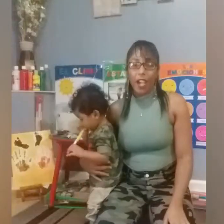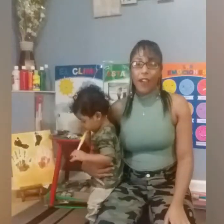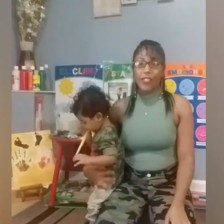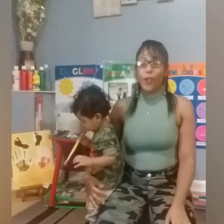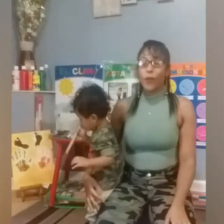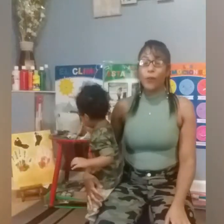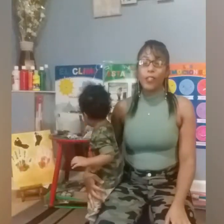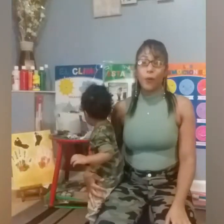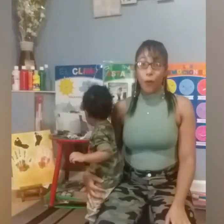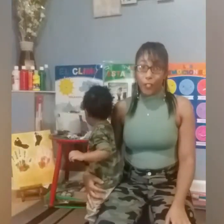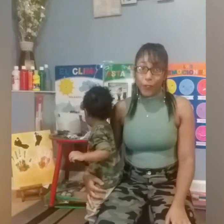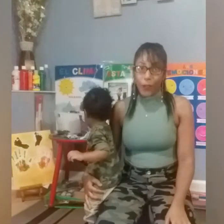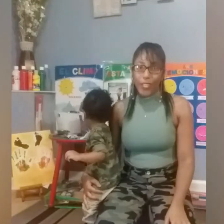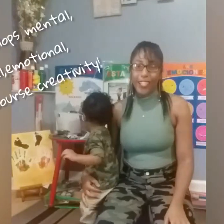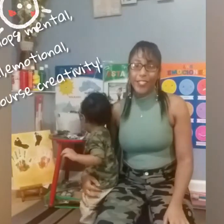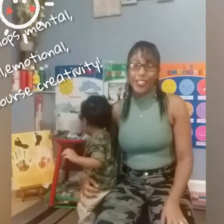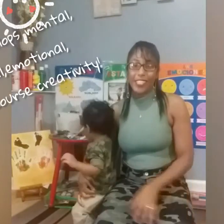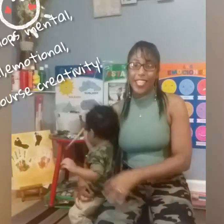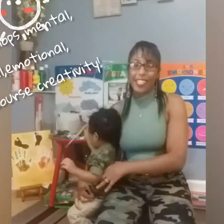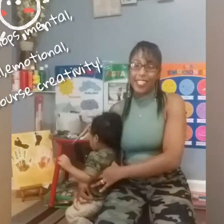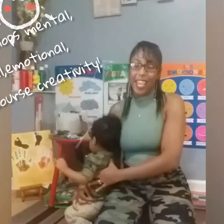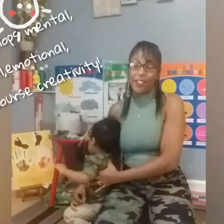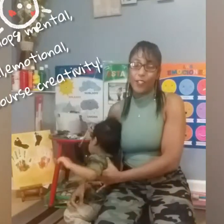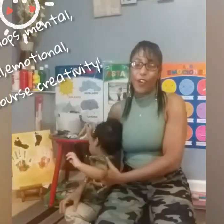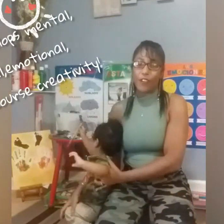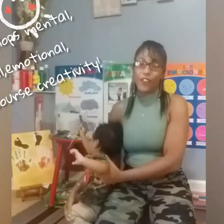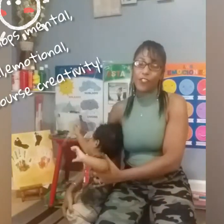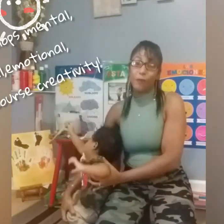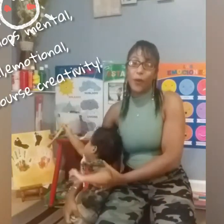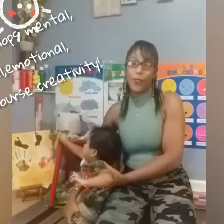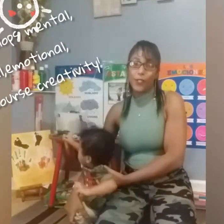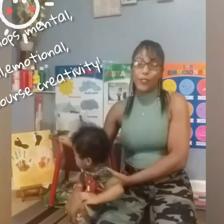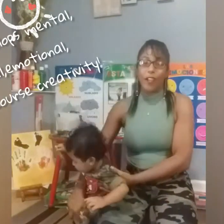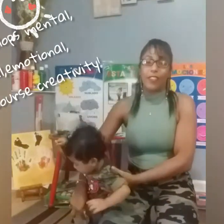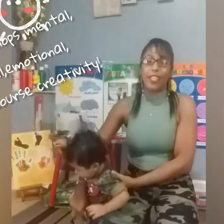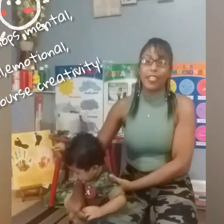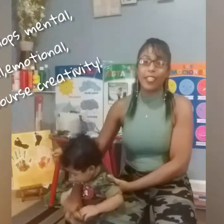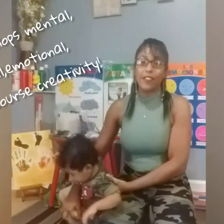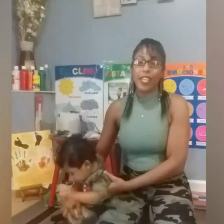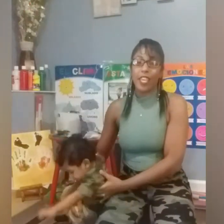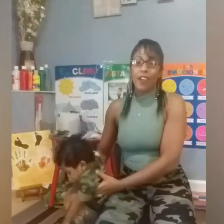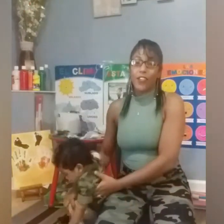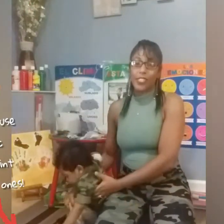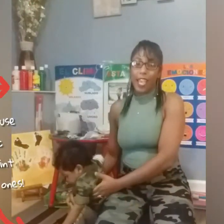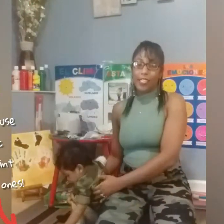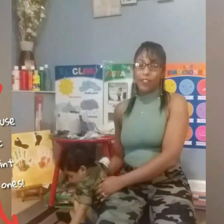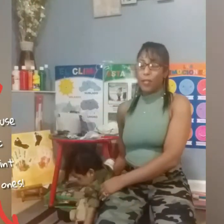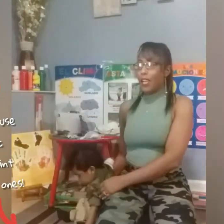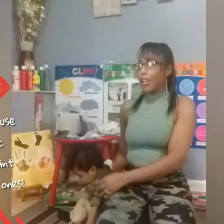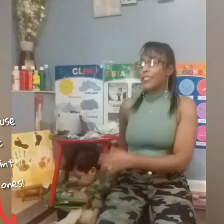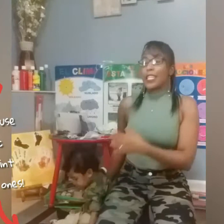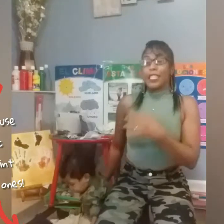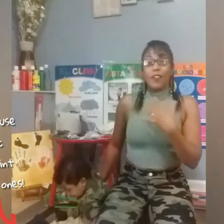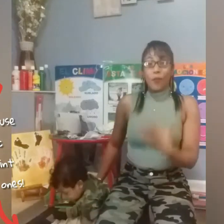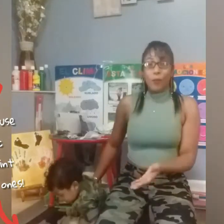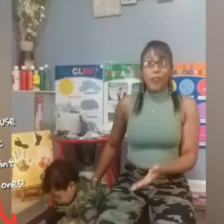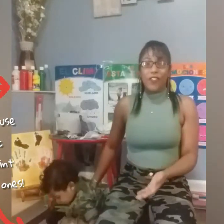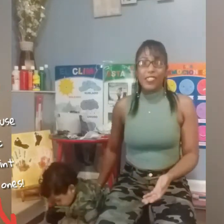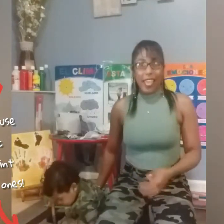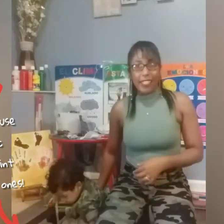Alright, so working with a 1-year-old, I do suggest that you use artificial opposed to authentic leaves for this activity because with previous